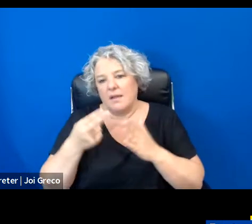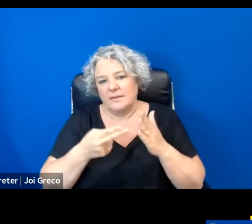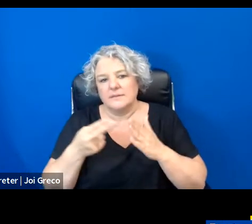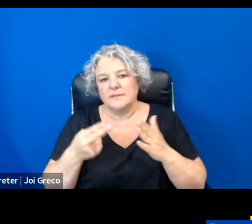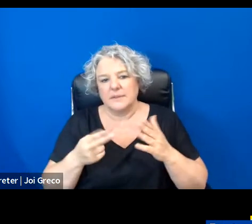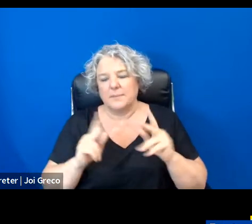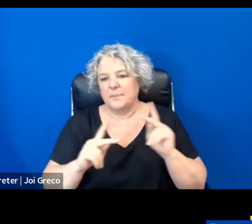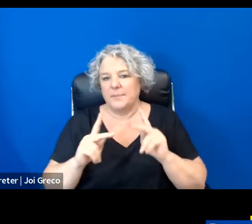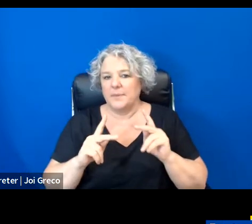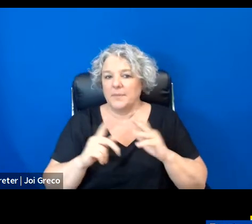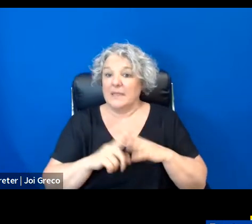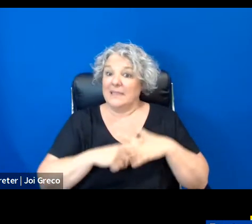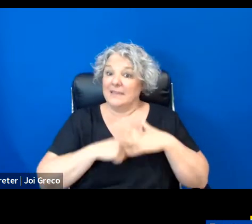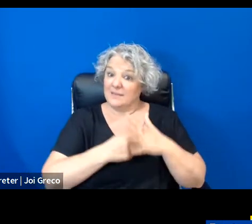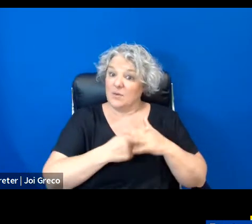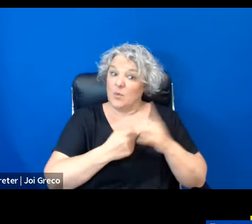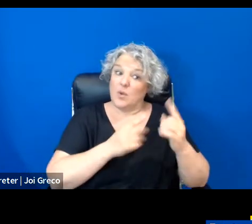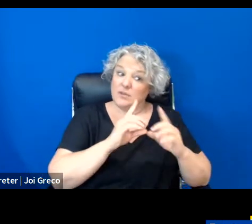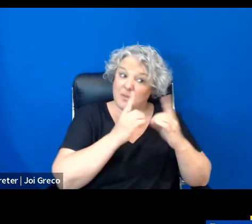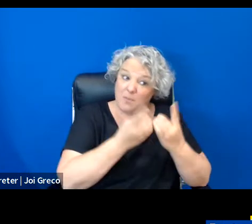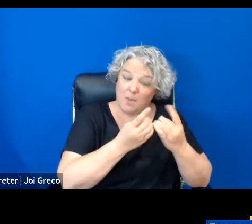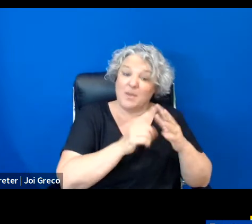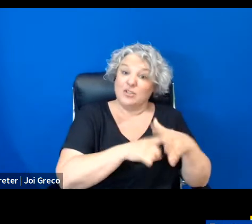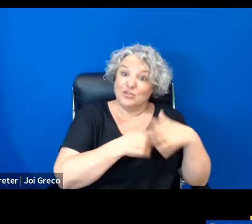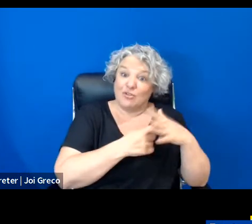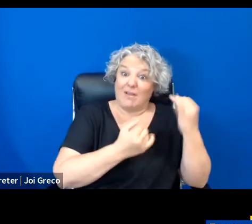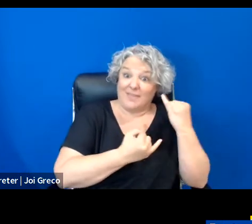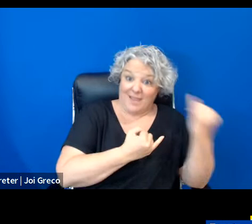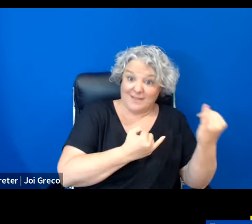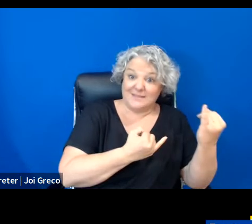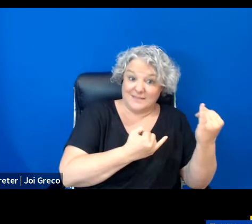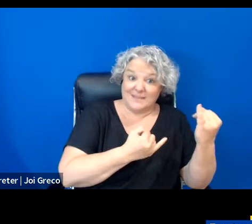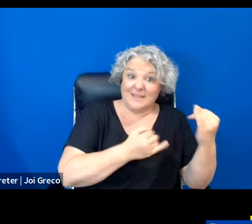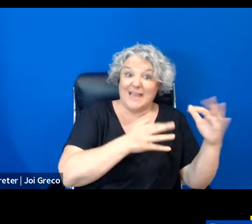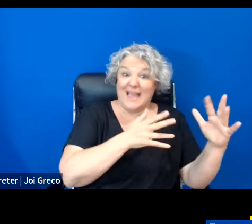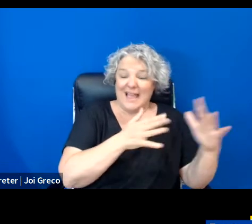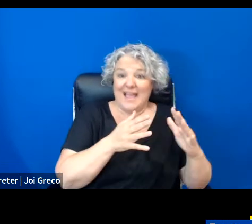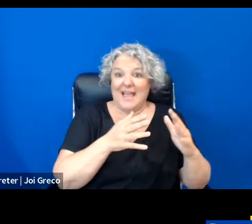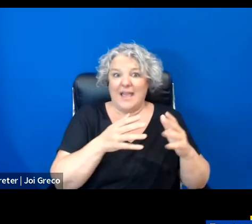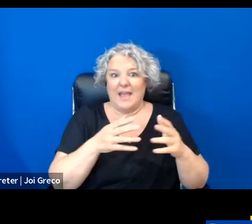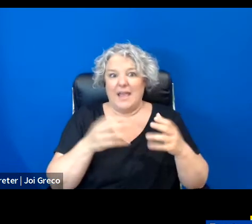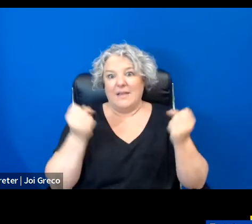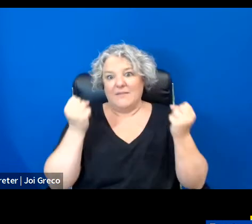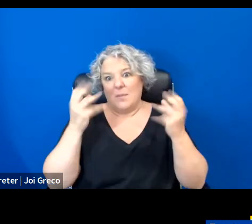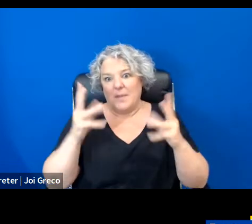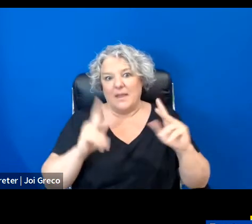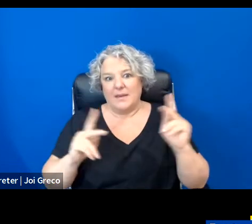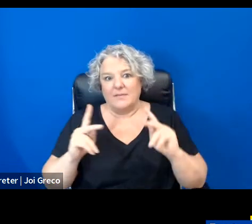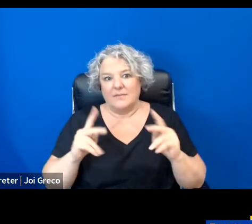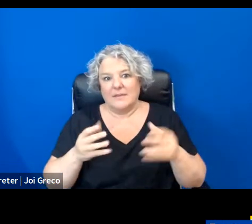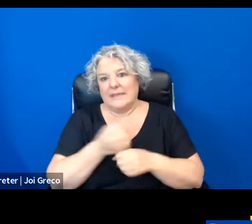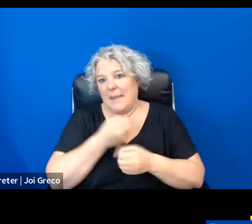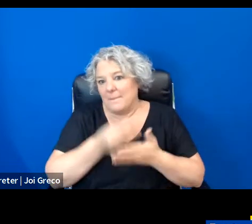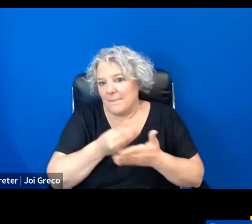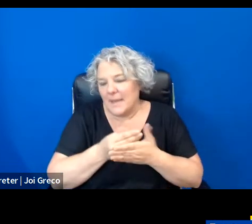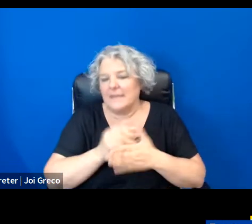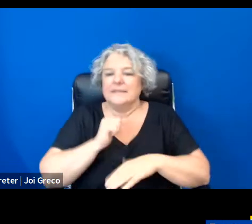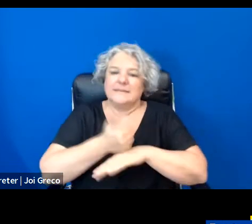people take the initiative in one department or in a larger faculty, get some money, build a